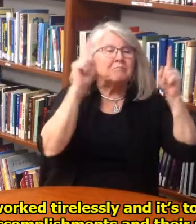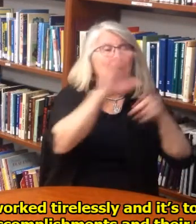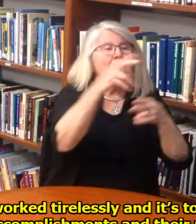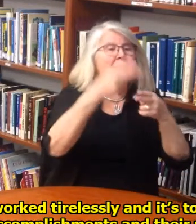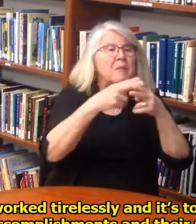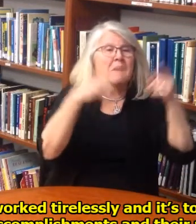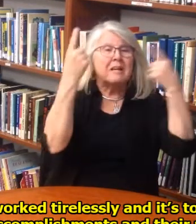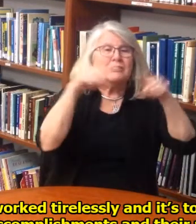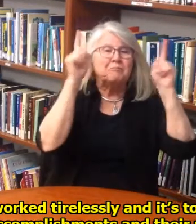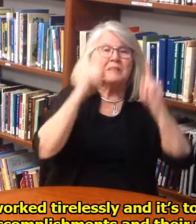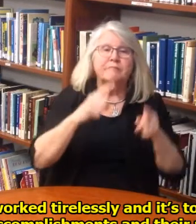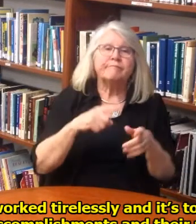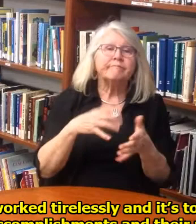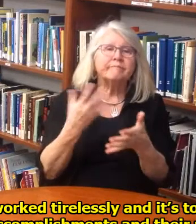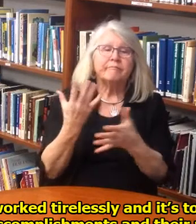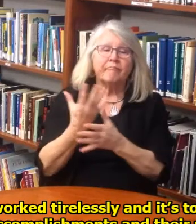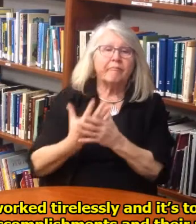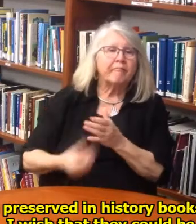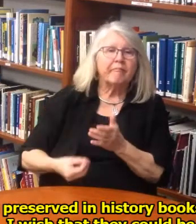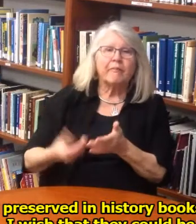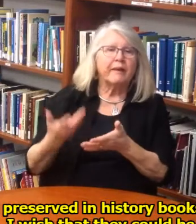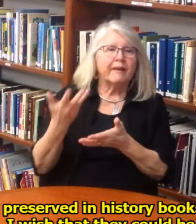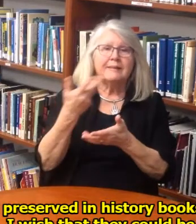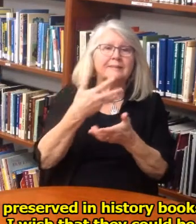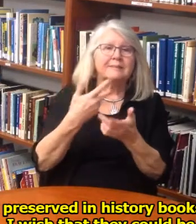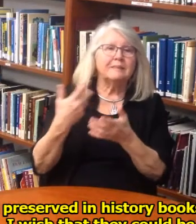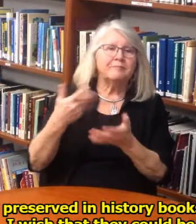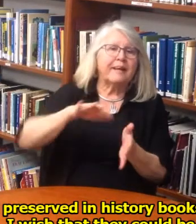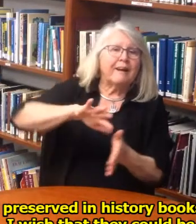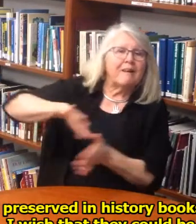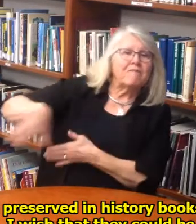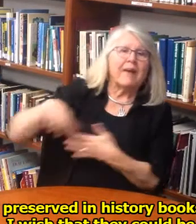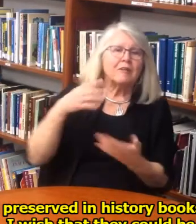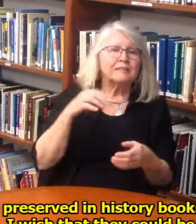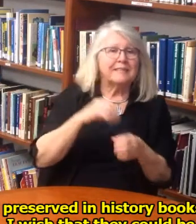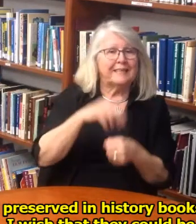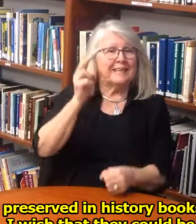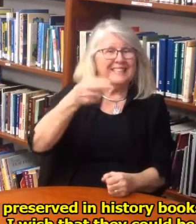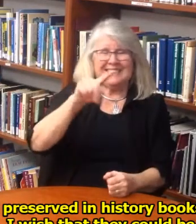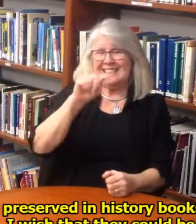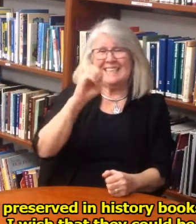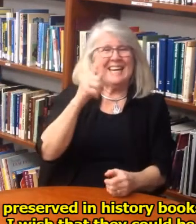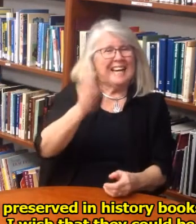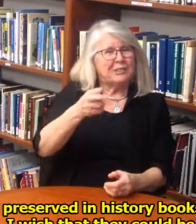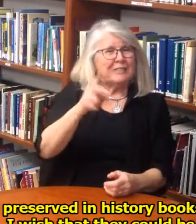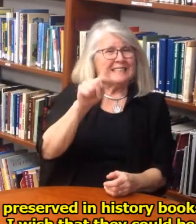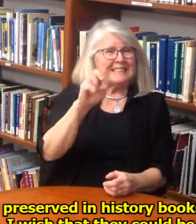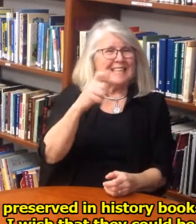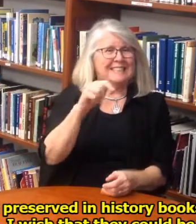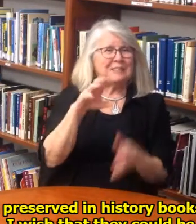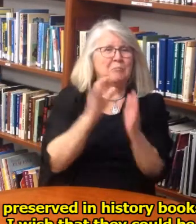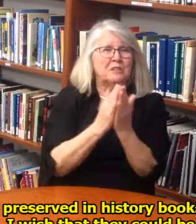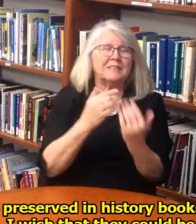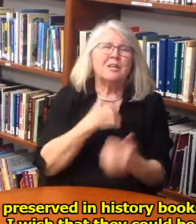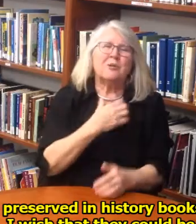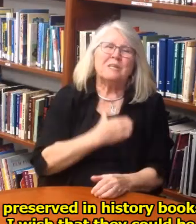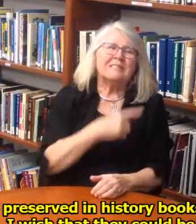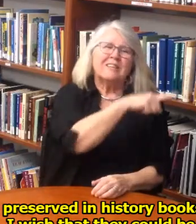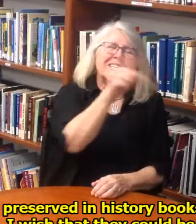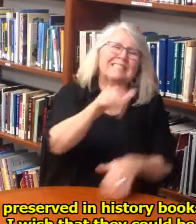too bad that their accomplishments and their names have not been preserved in history books. They've been left out. I wish